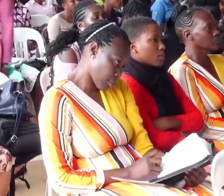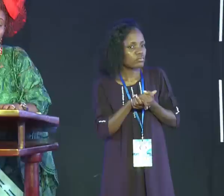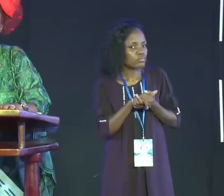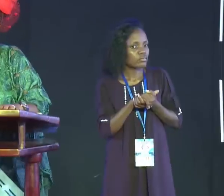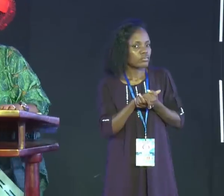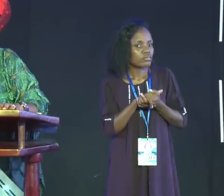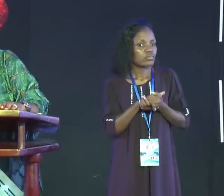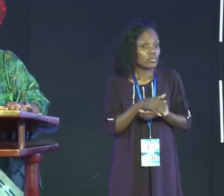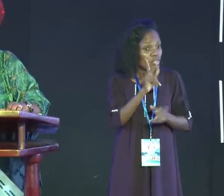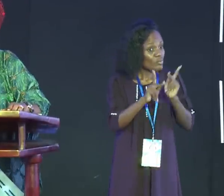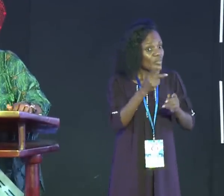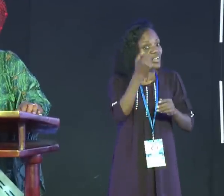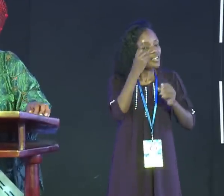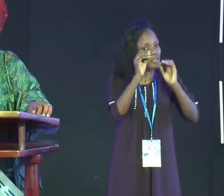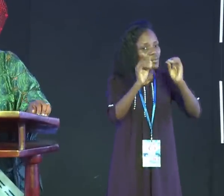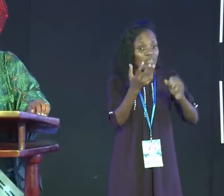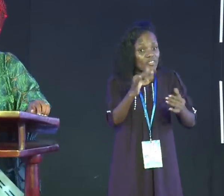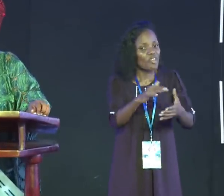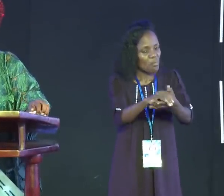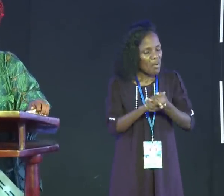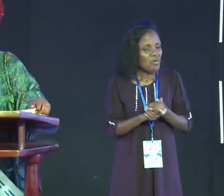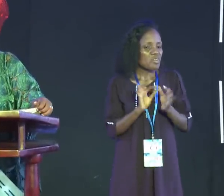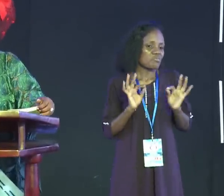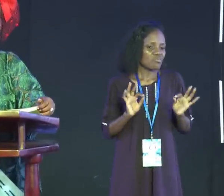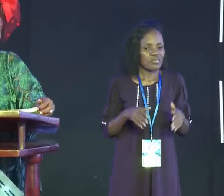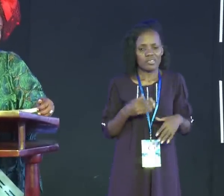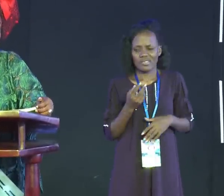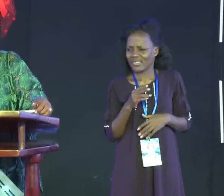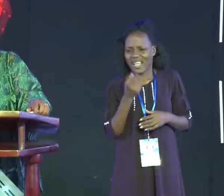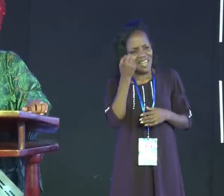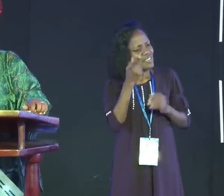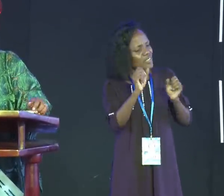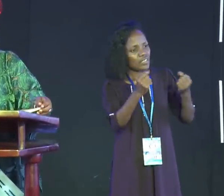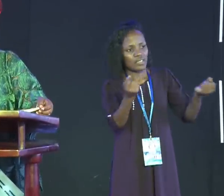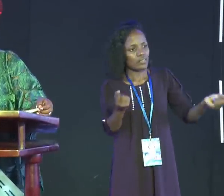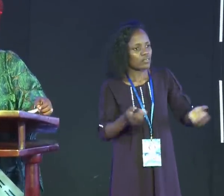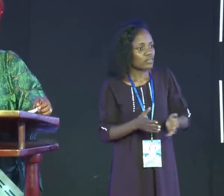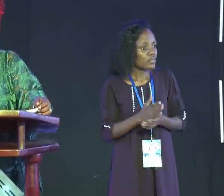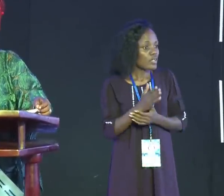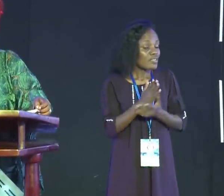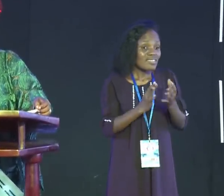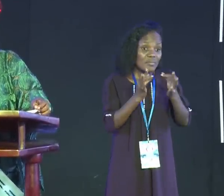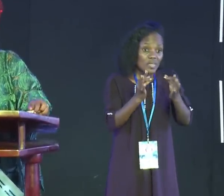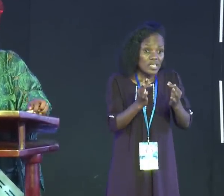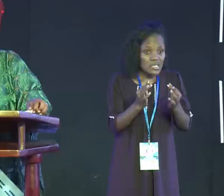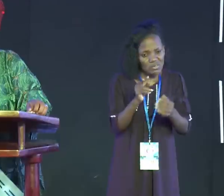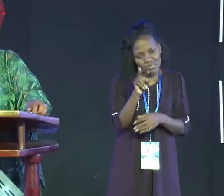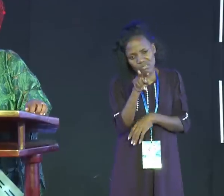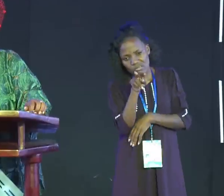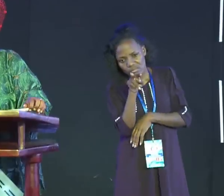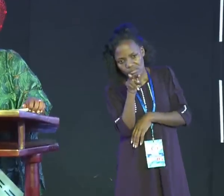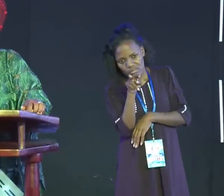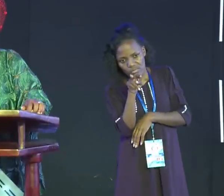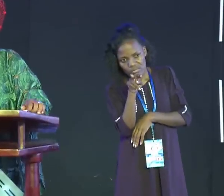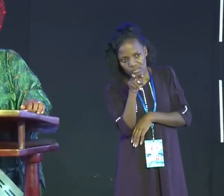you temuchitegera. Oyinza okuba olina by'otunuulira mwami wo. There are things you could be looking at